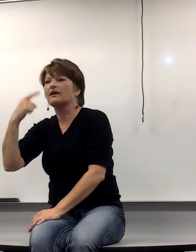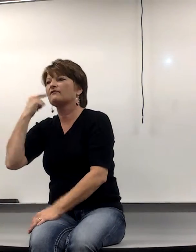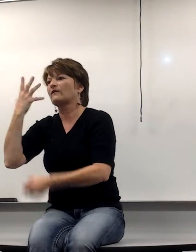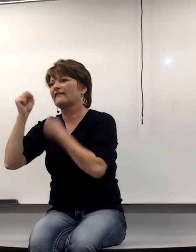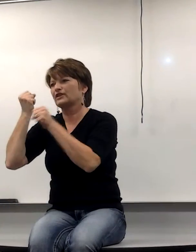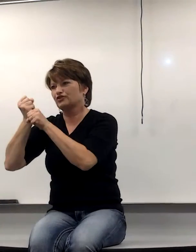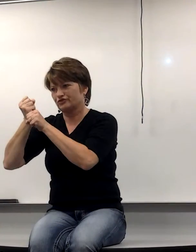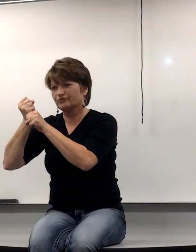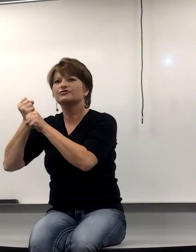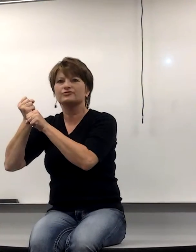a special medication